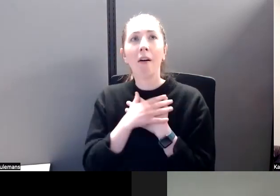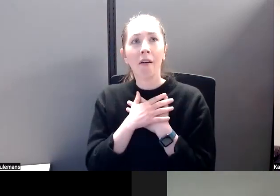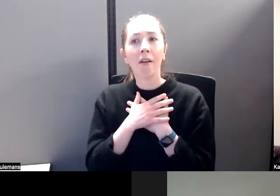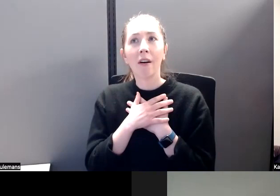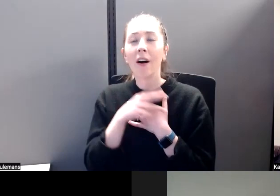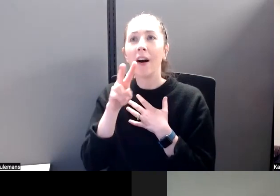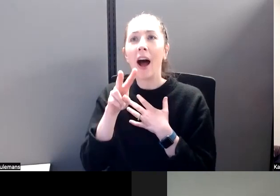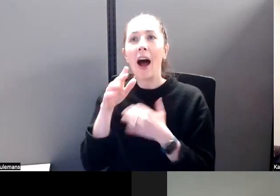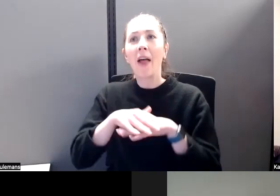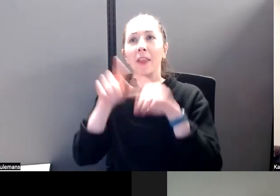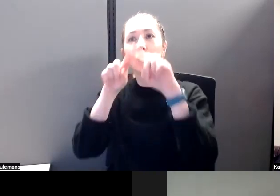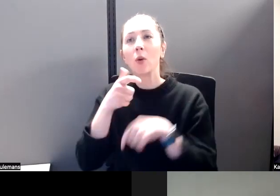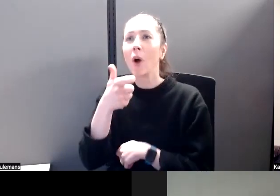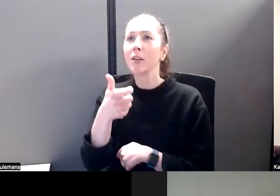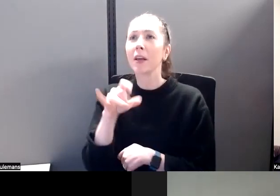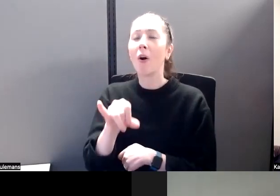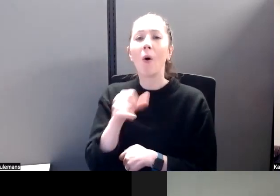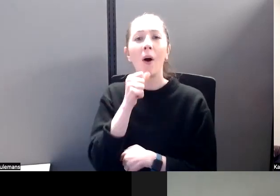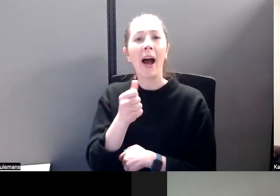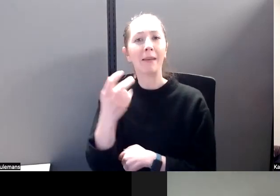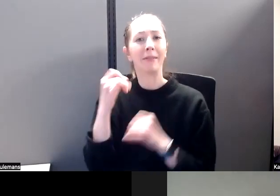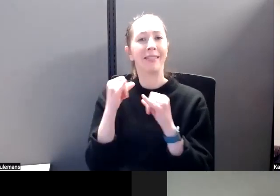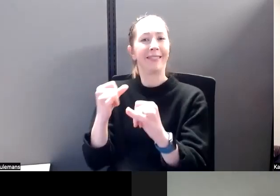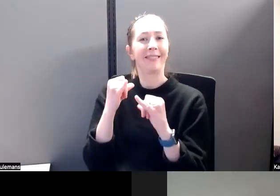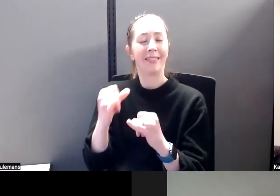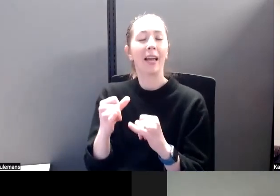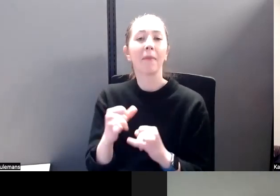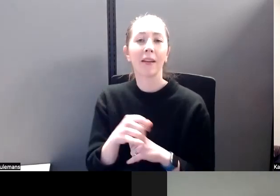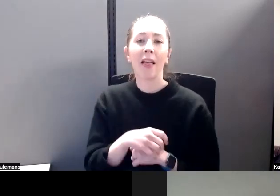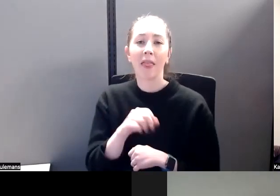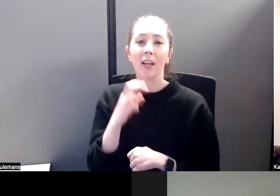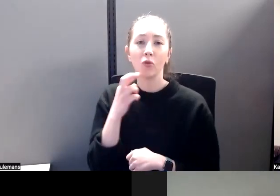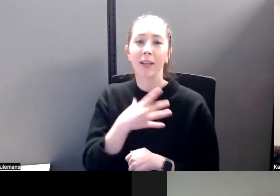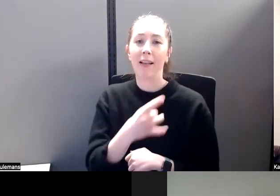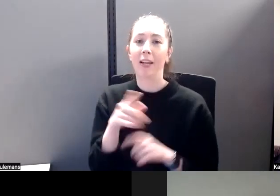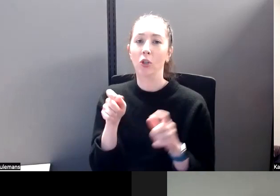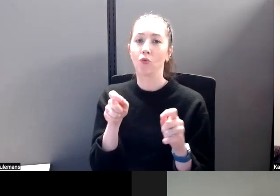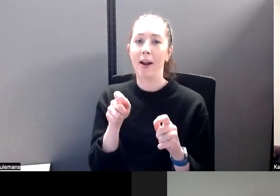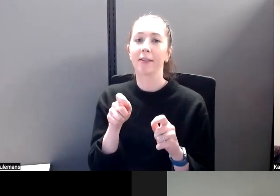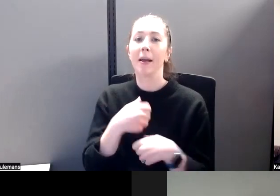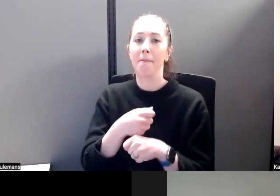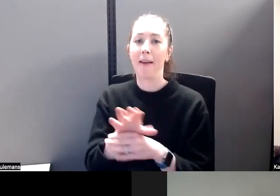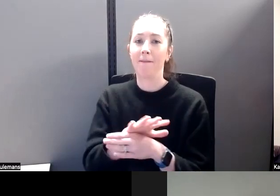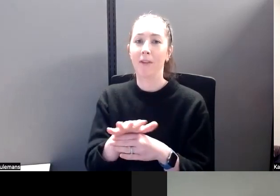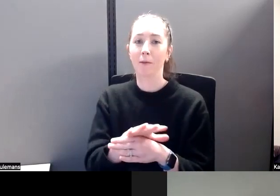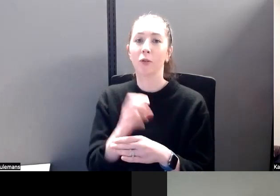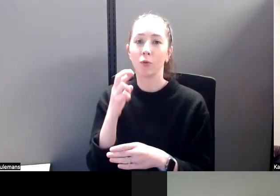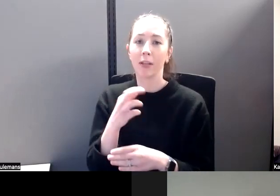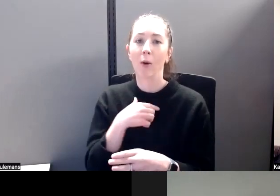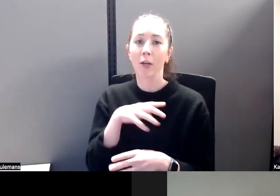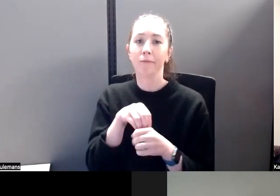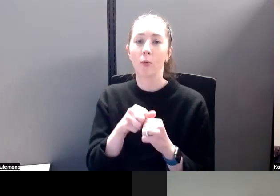not alone. It's okay. There's other people out there for me. And so like, that's why I filmmake. That's why I'm doing this.